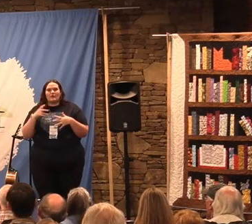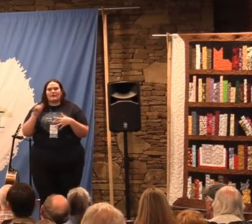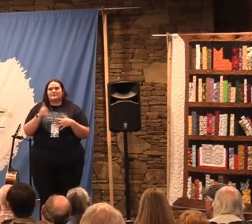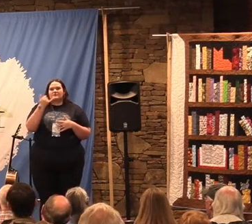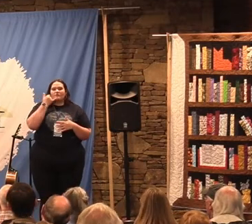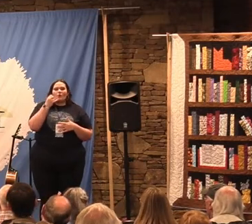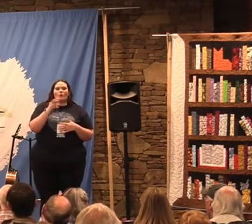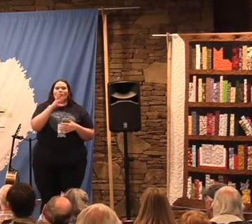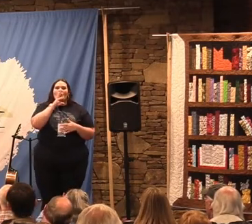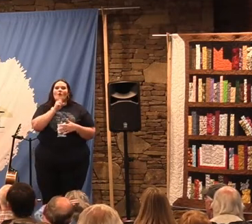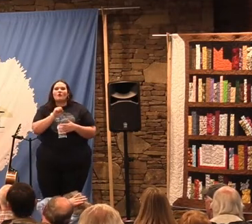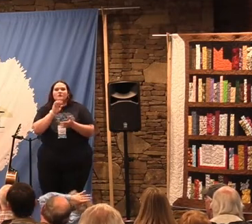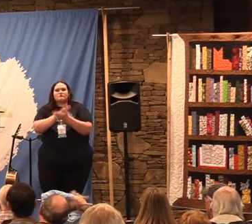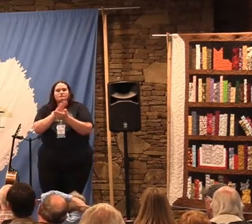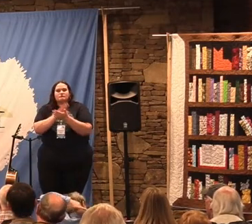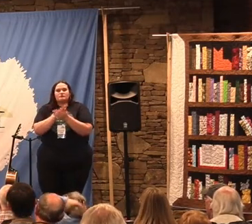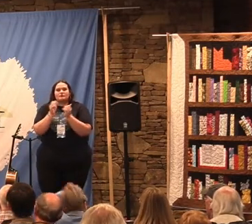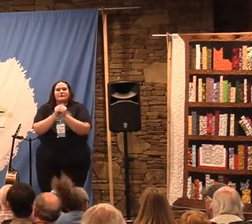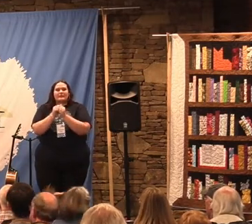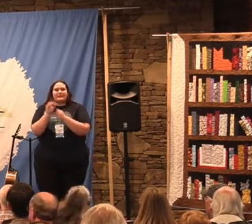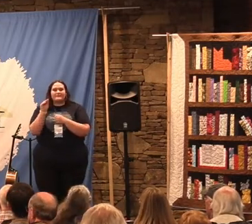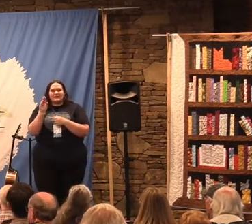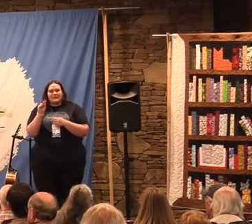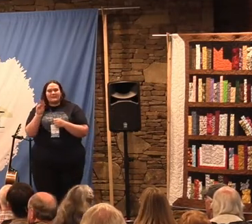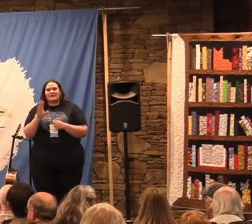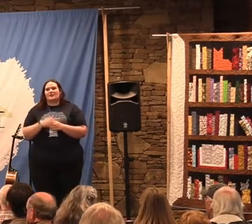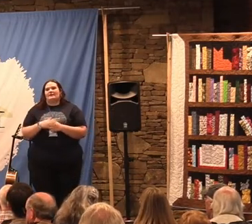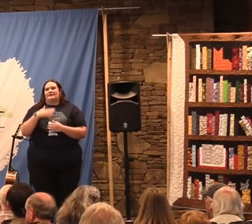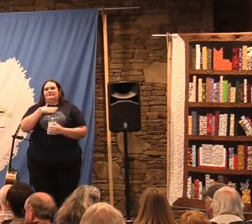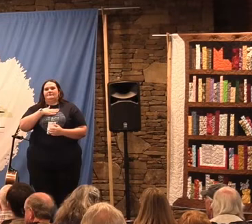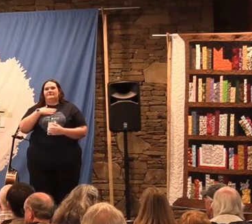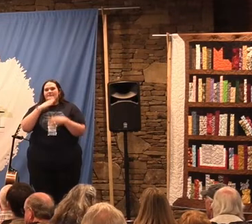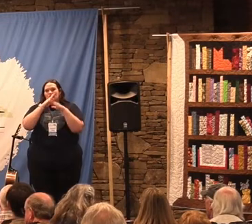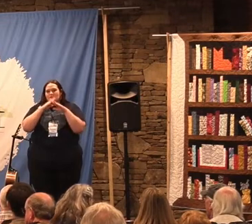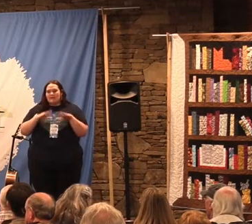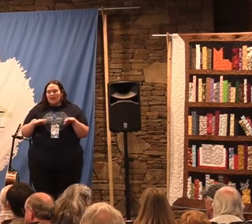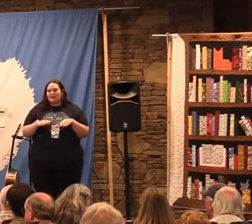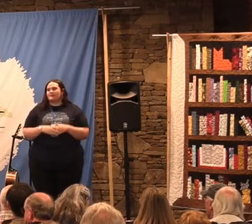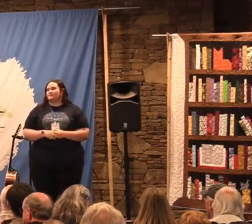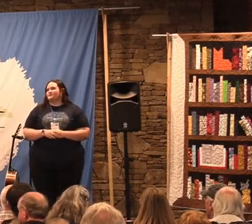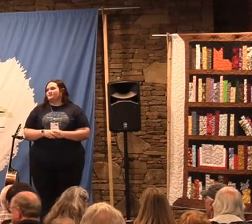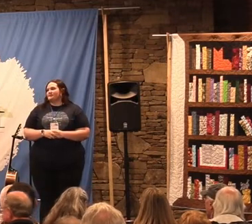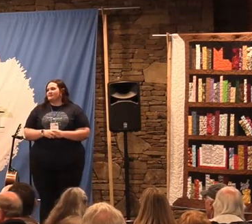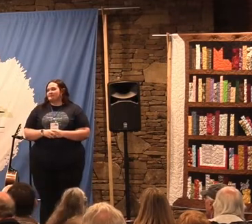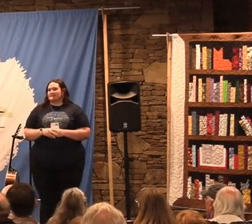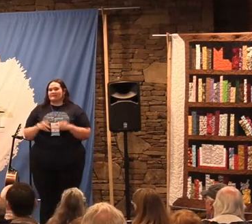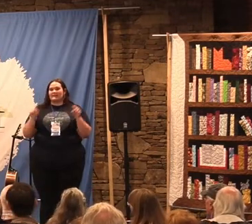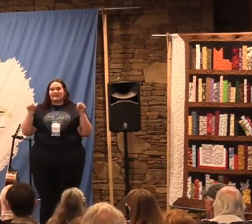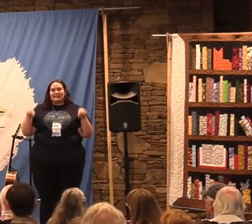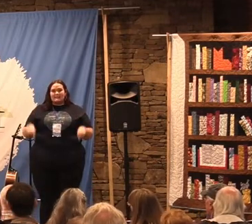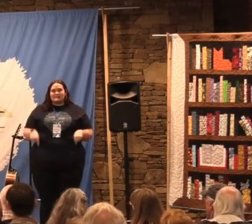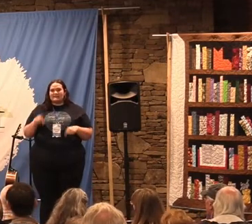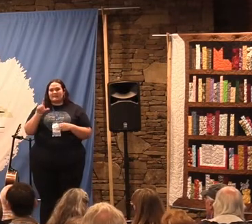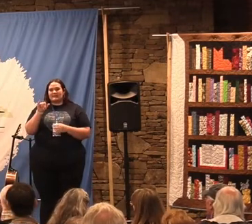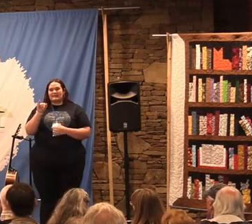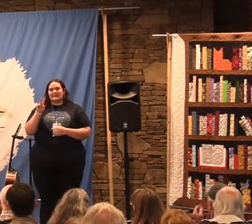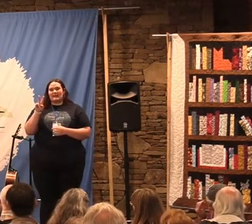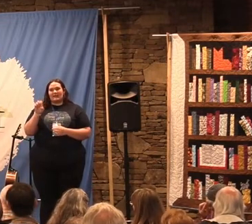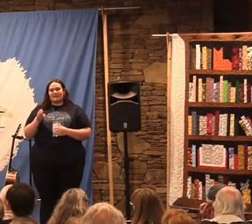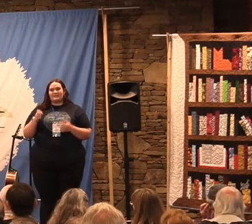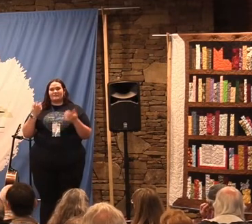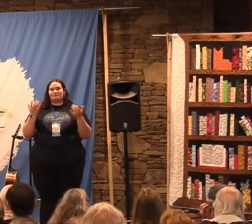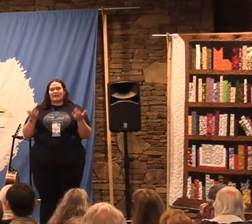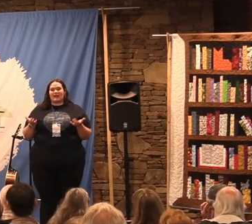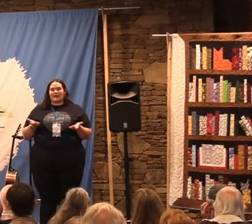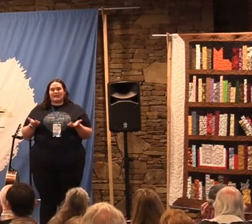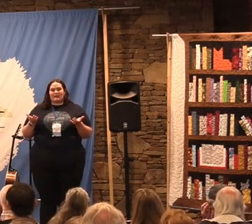still old school with the beeper or anything like that, please put it on silent. This is live right here,